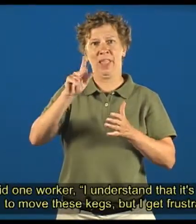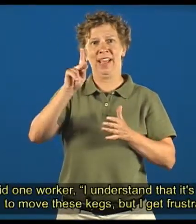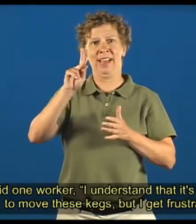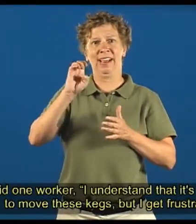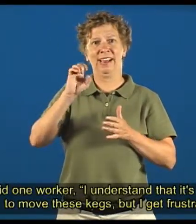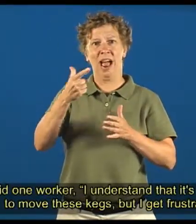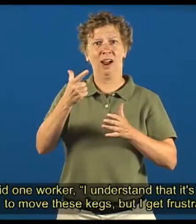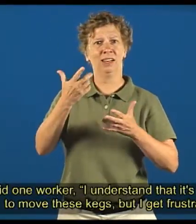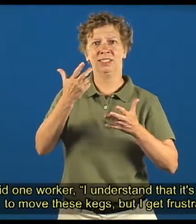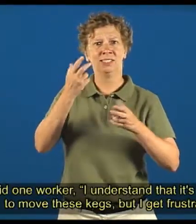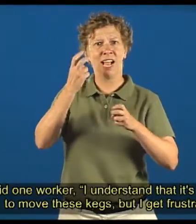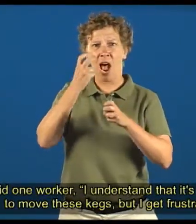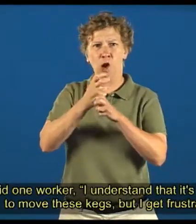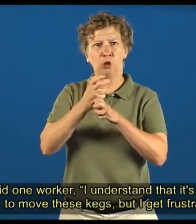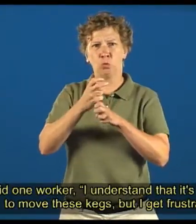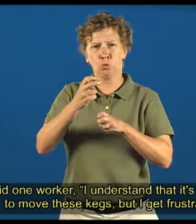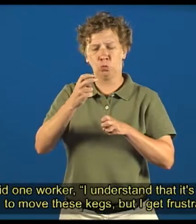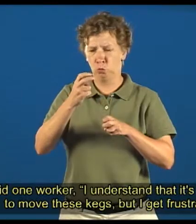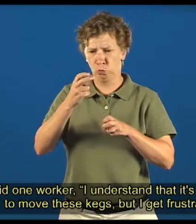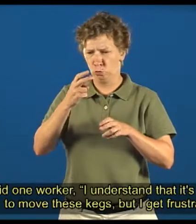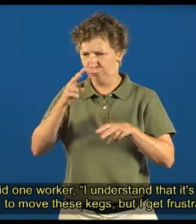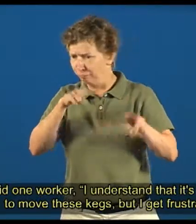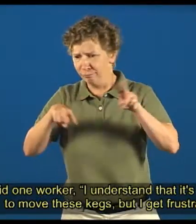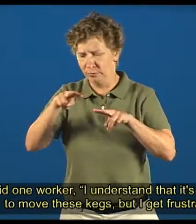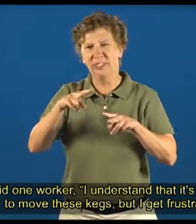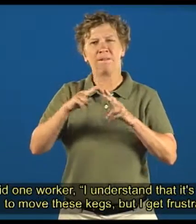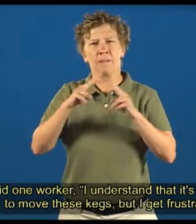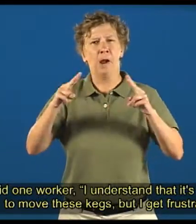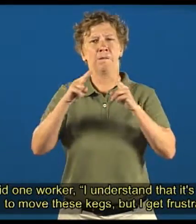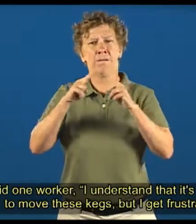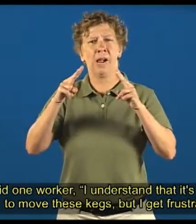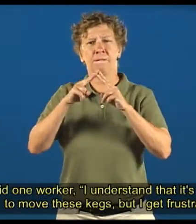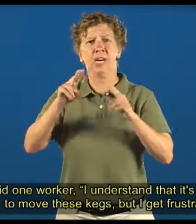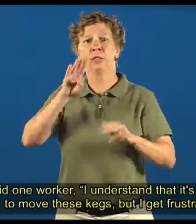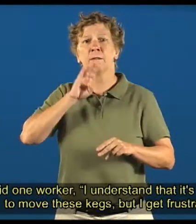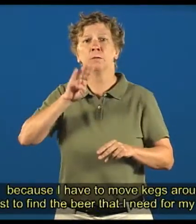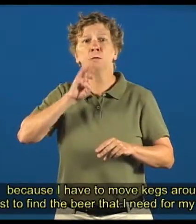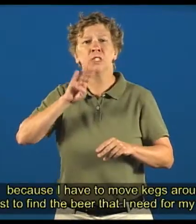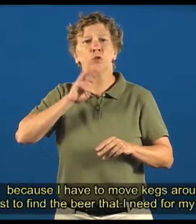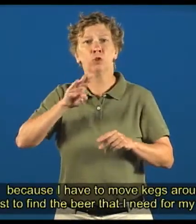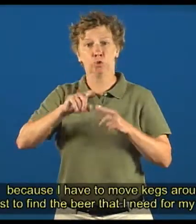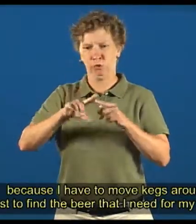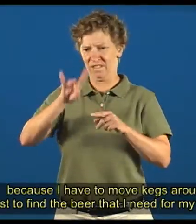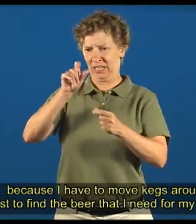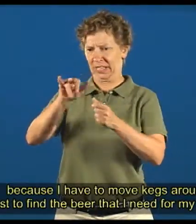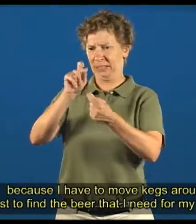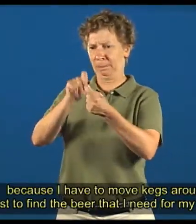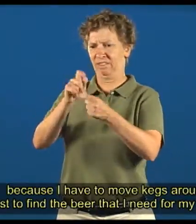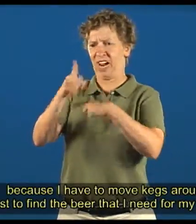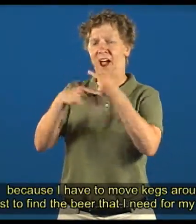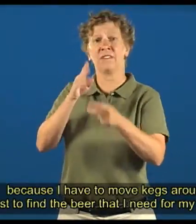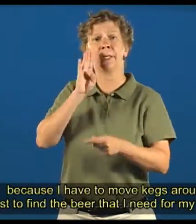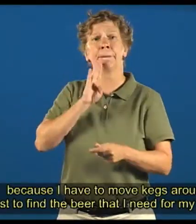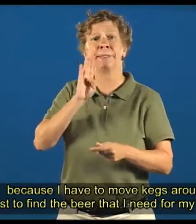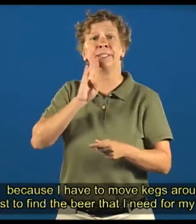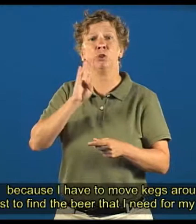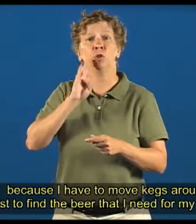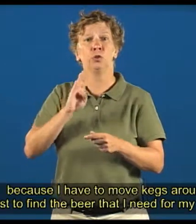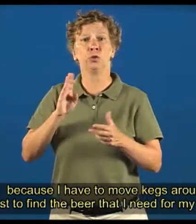"I understand that it's difficult to move these kegs, but I get frustrated because I have to move kegs around just to find the beer that